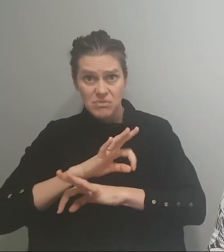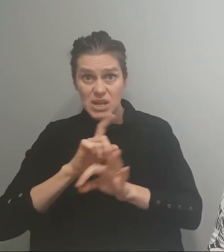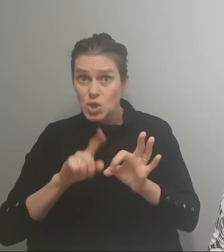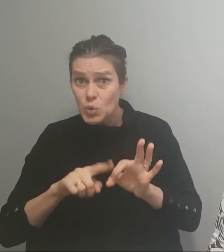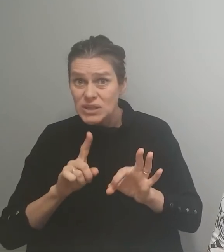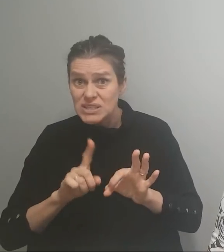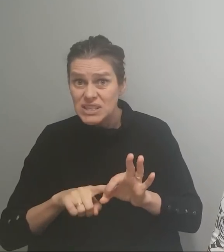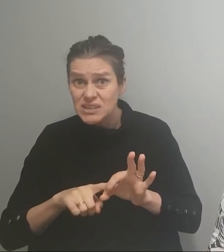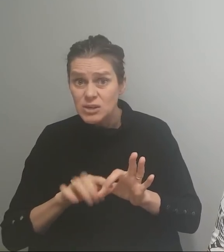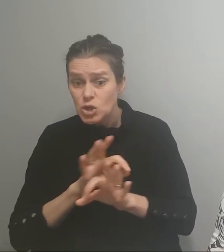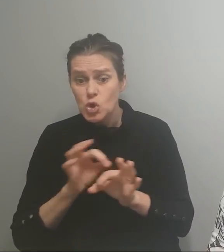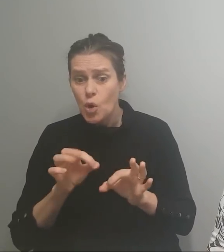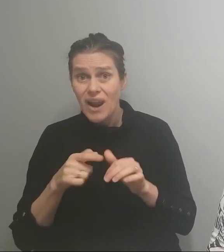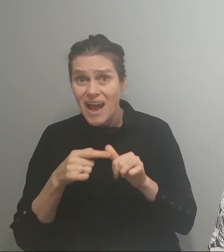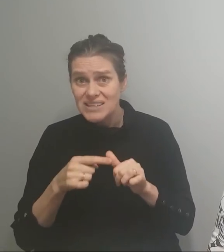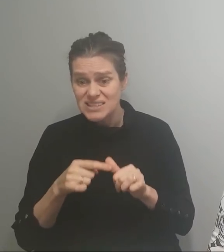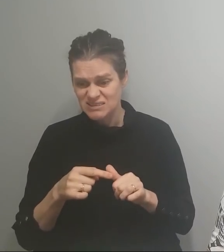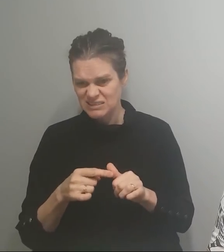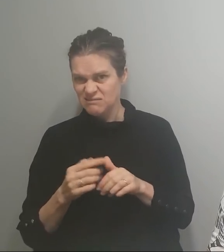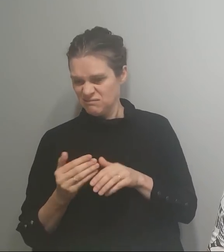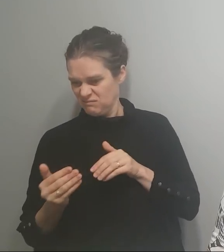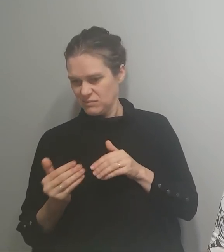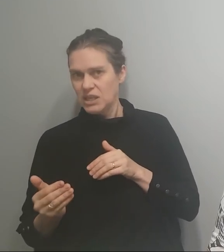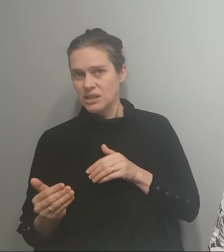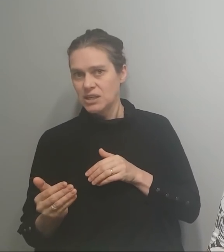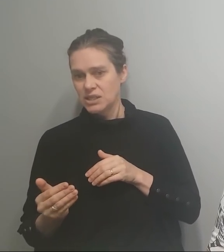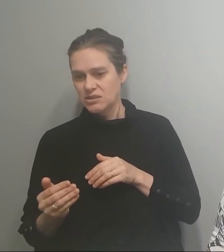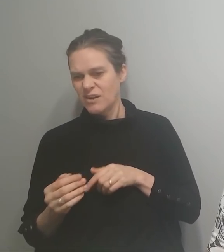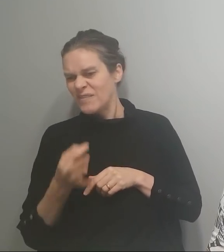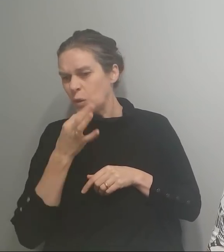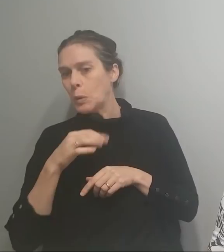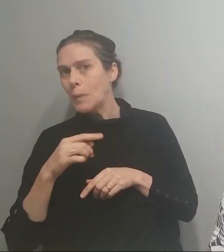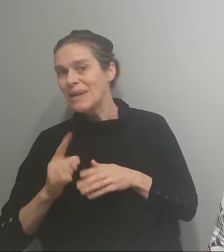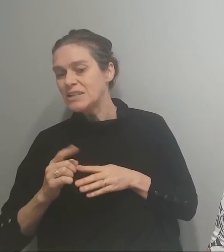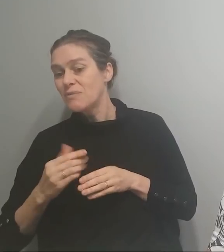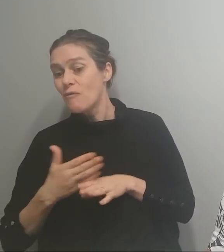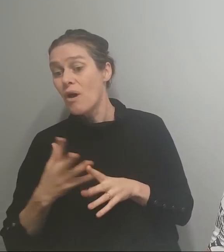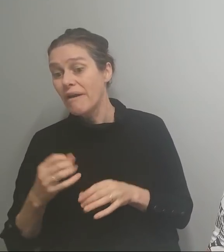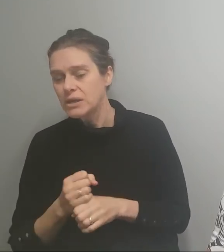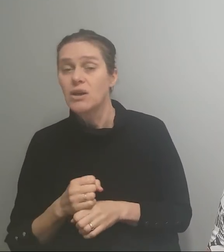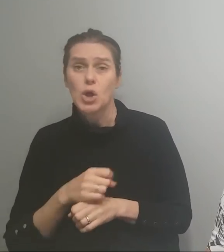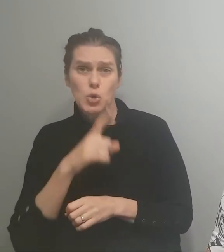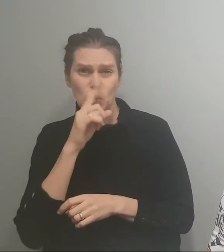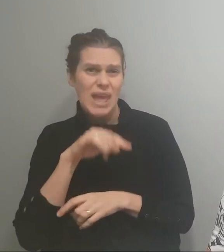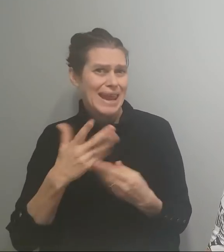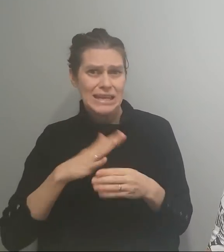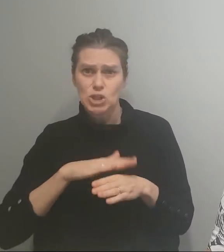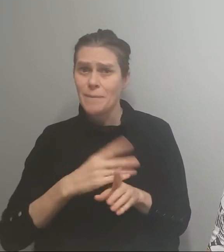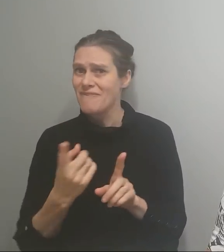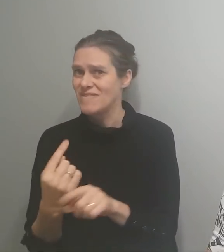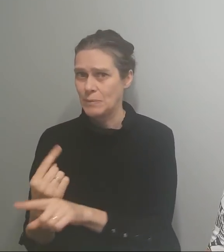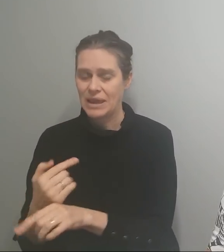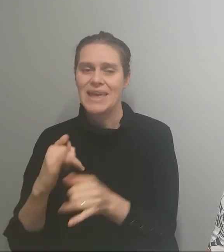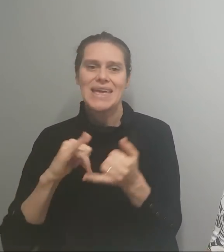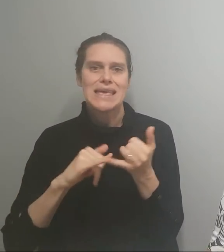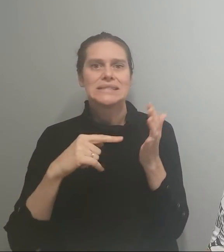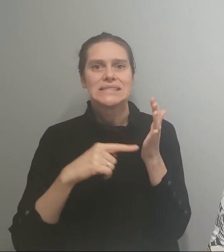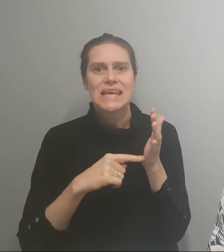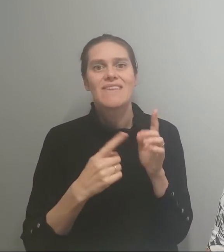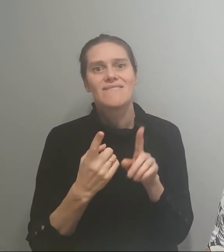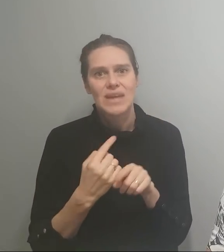question answered in the next few minutes, please email us at stfeedback and we can respond to you directly or also ask it for the next